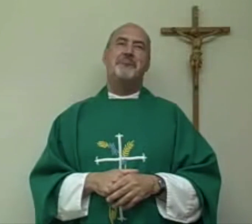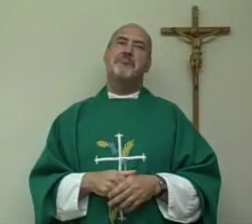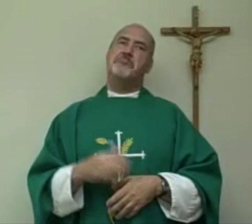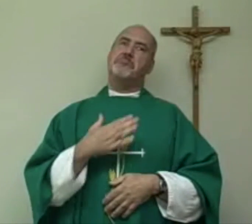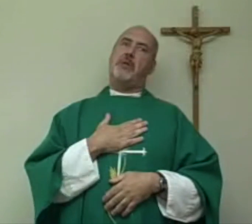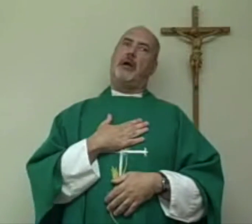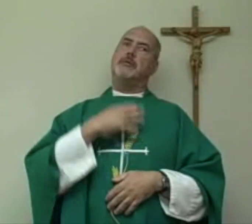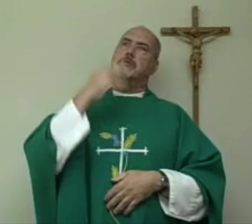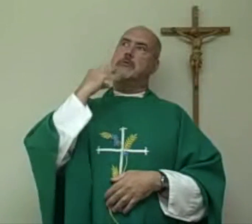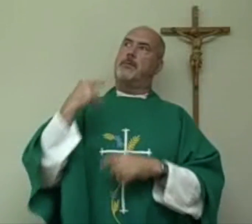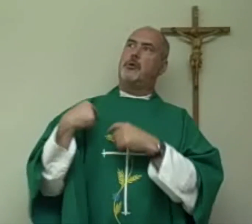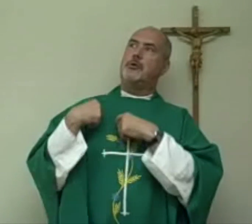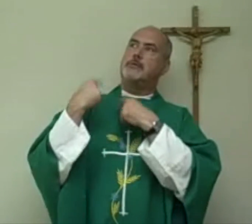change.